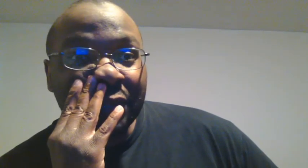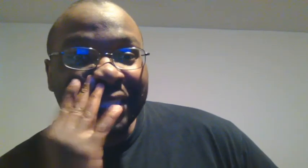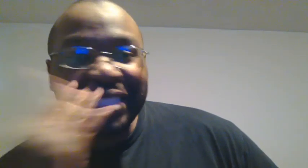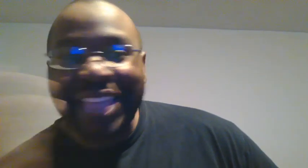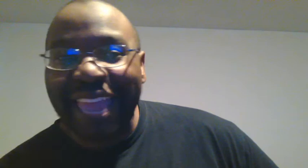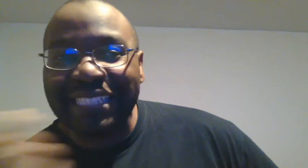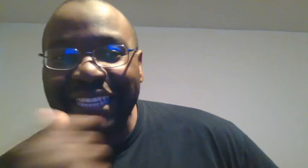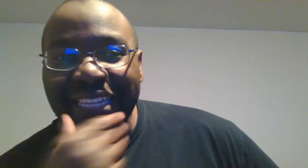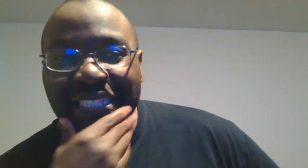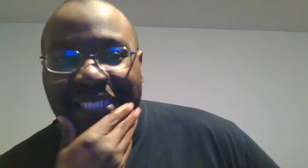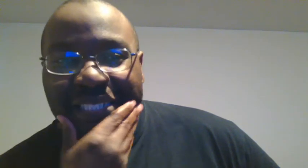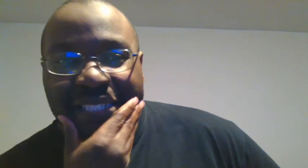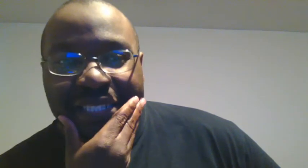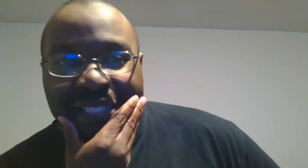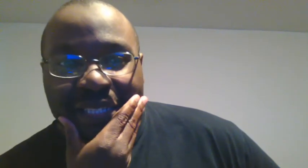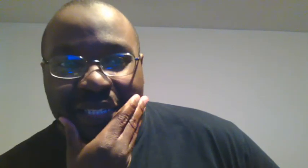stay in sin?